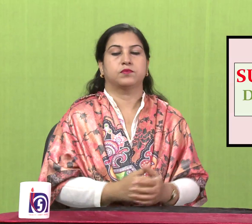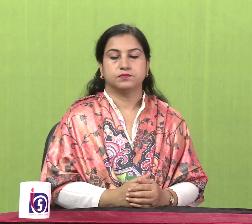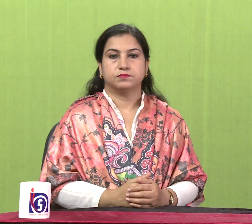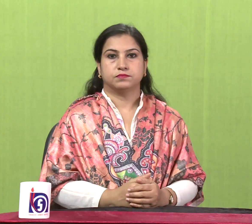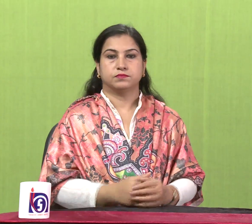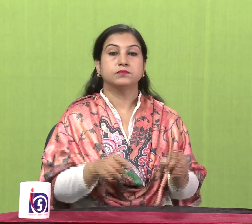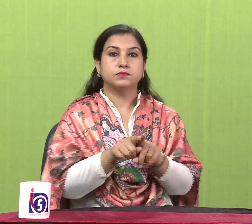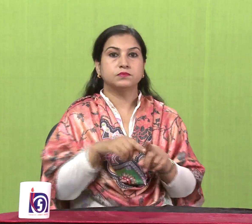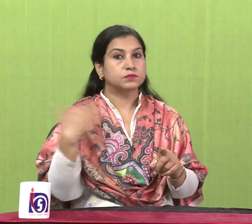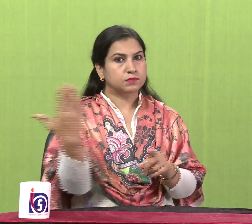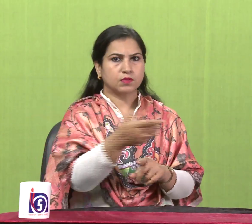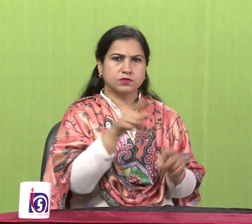We will also try to understand